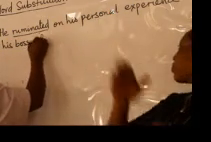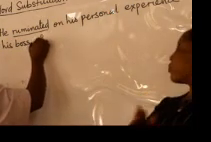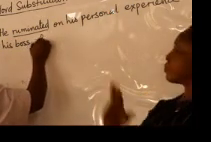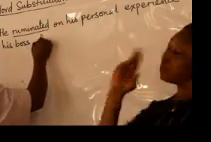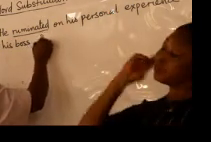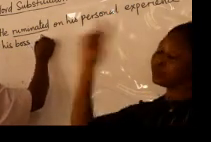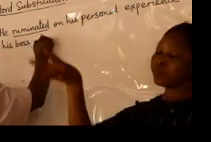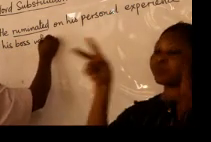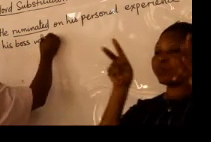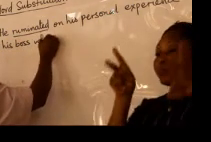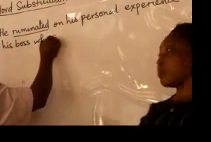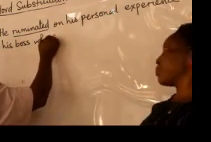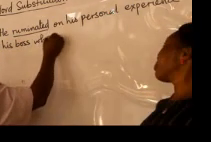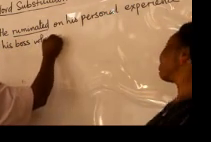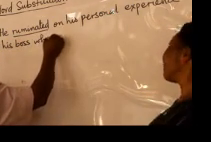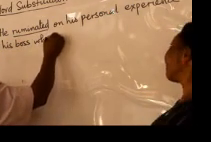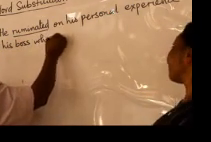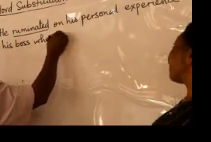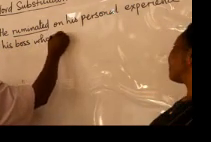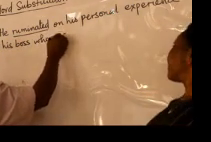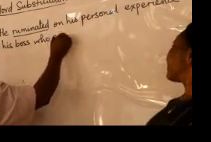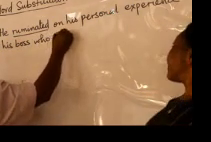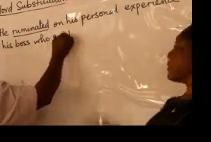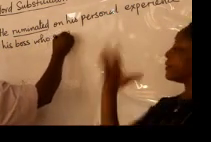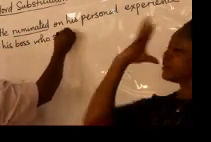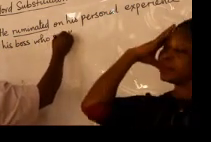who sacked him